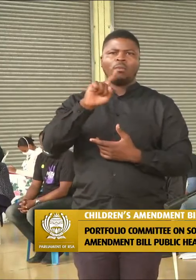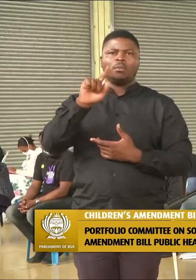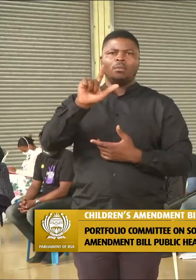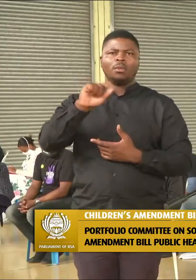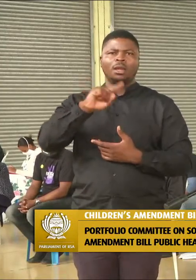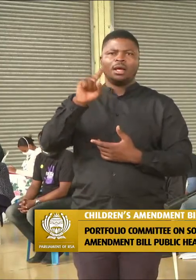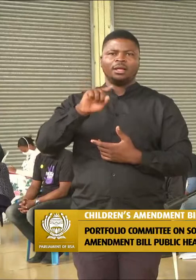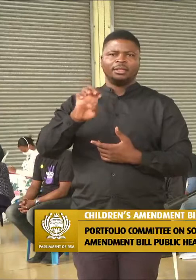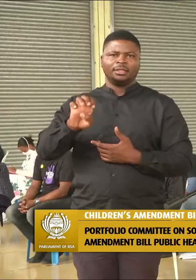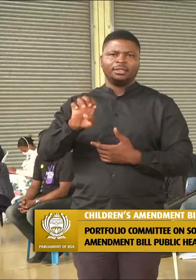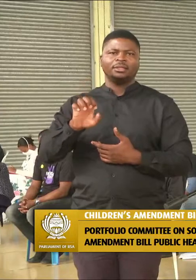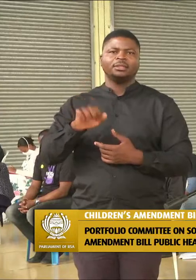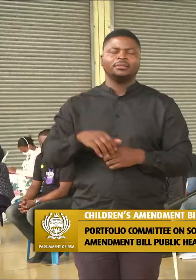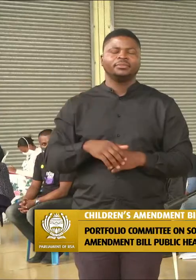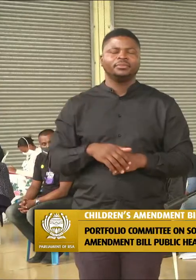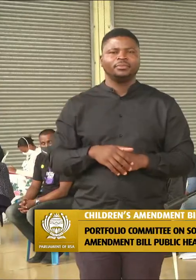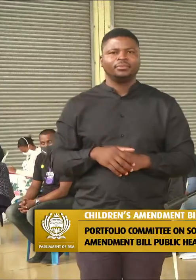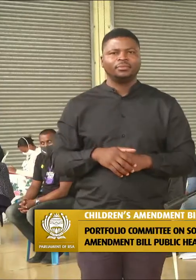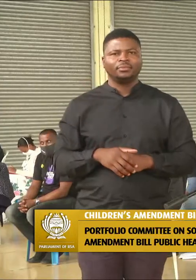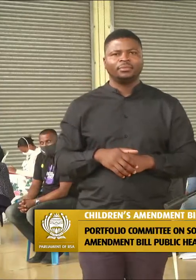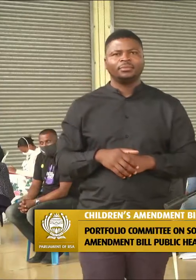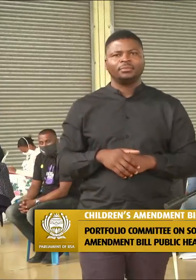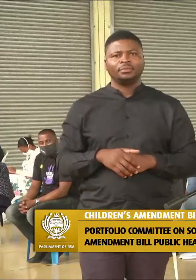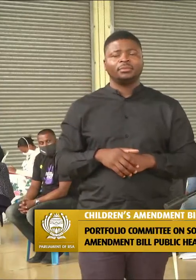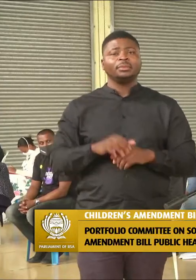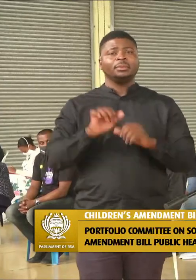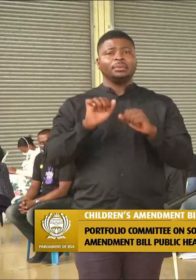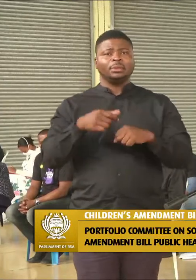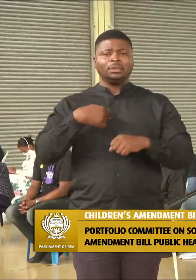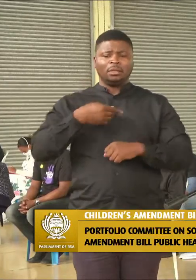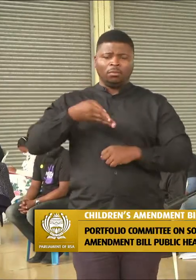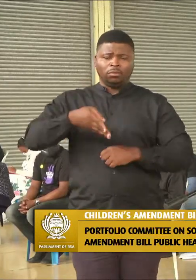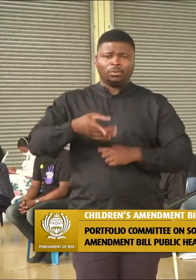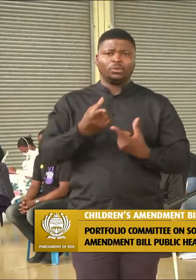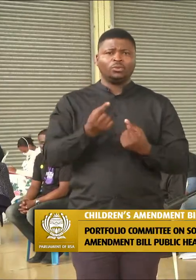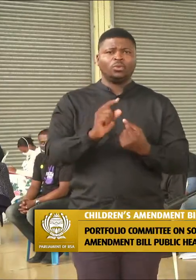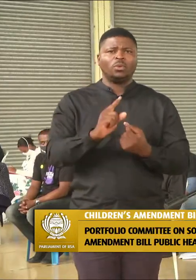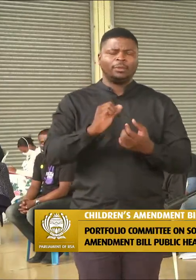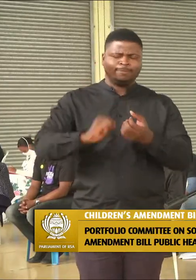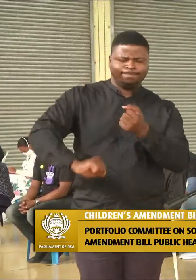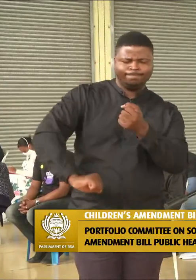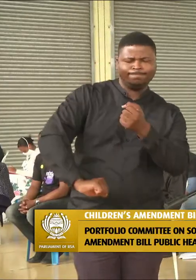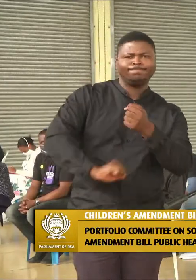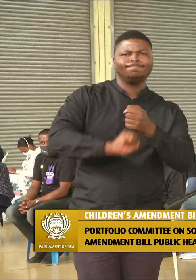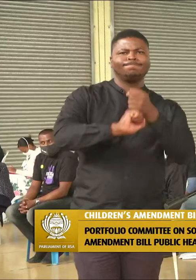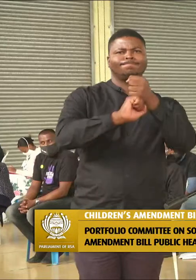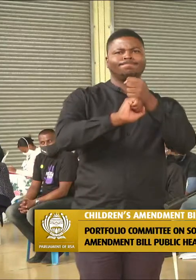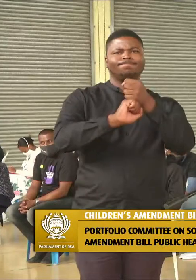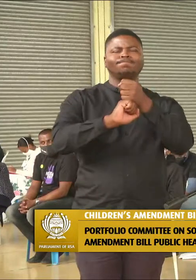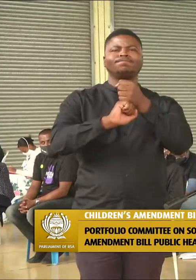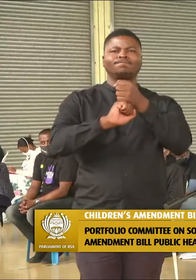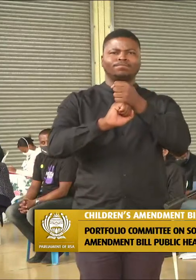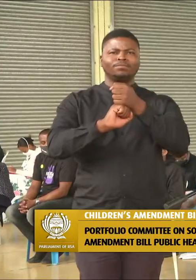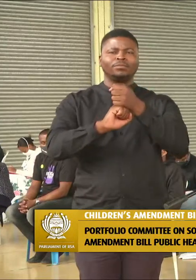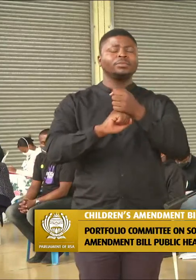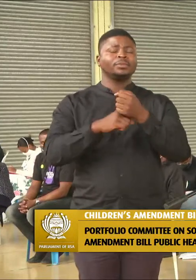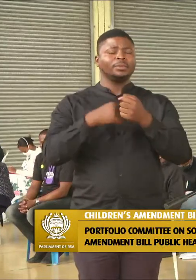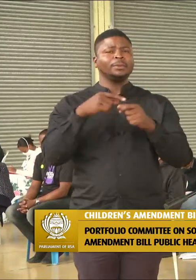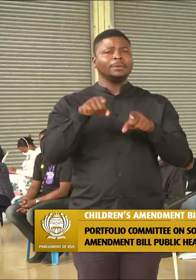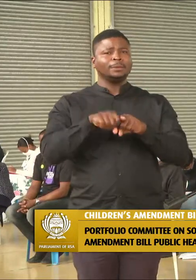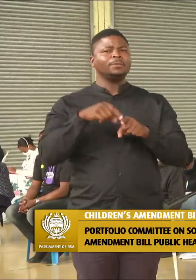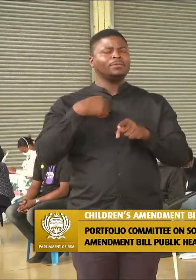Ngisukuma nokukhulu ukubonga nokusupporta ibill. I am